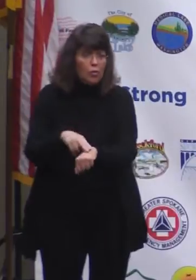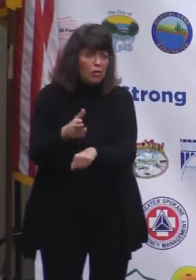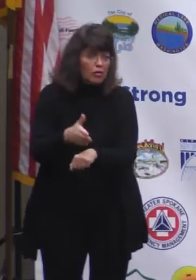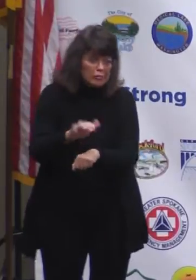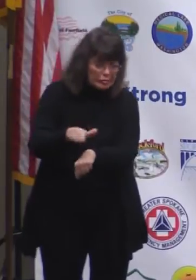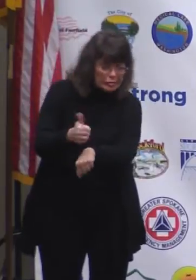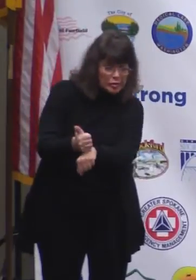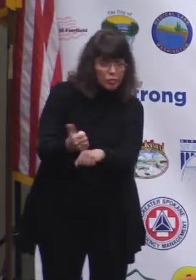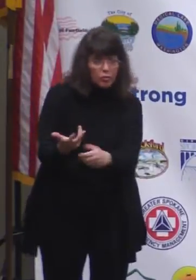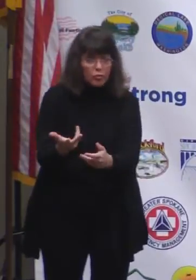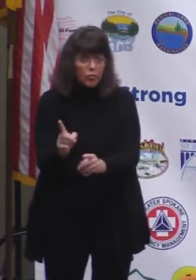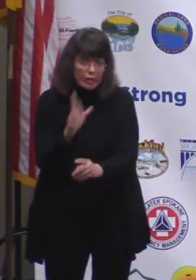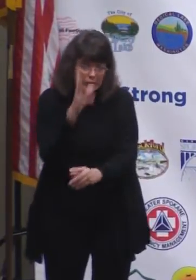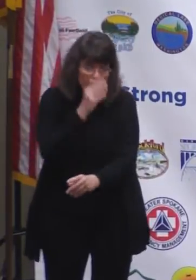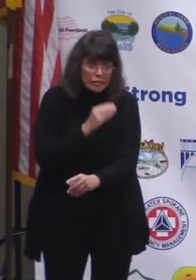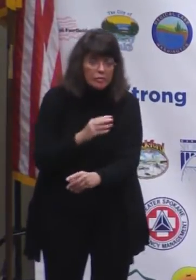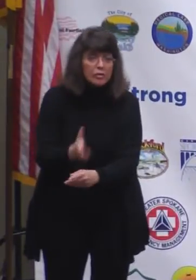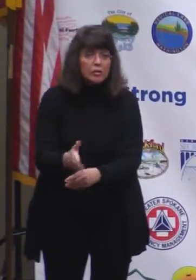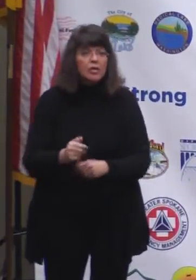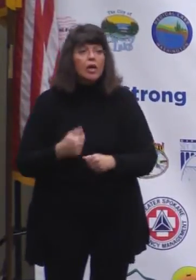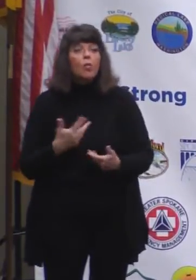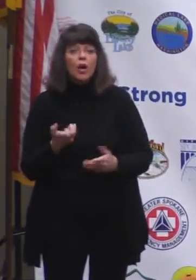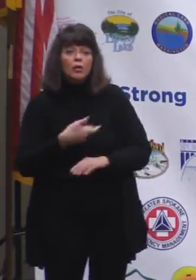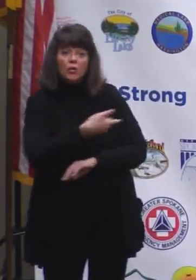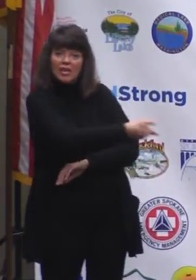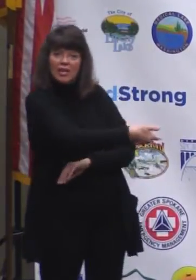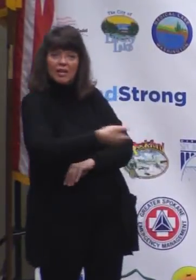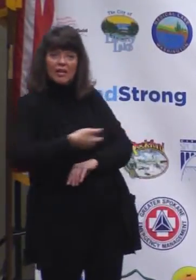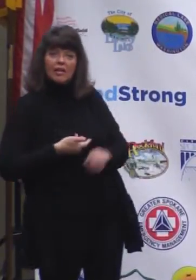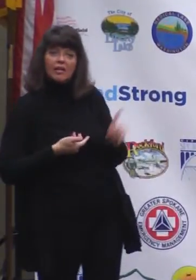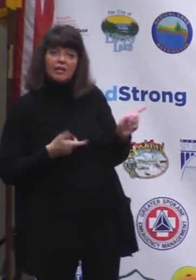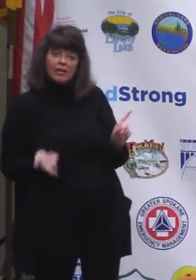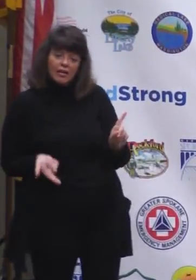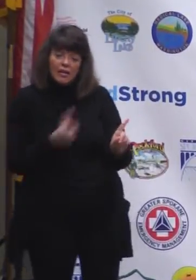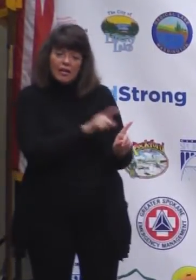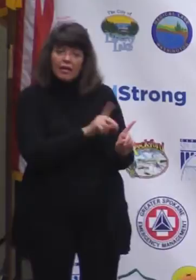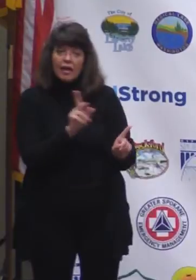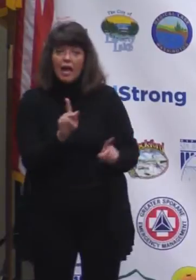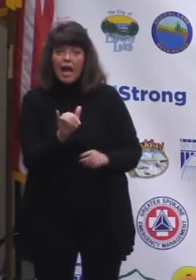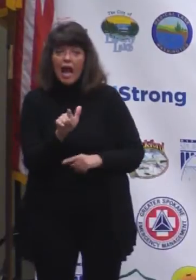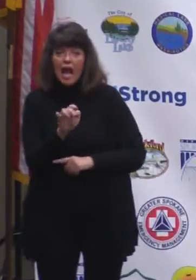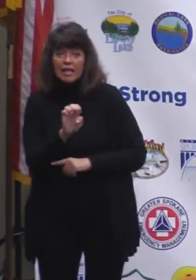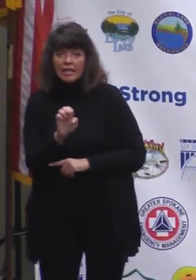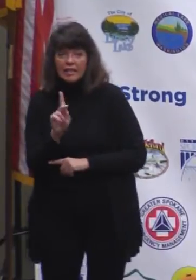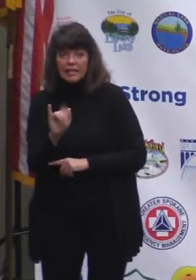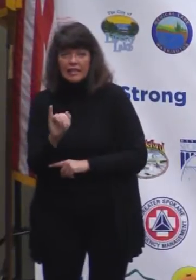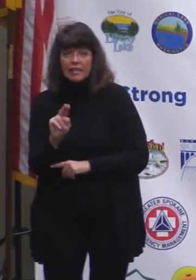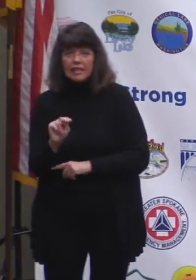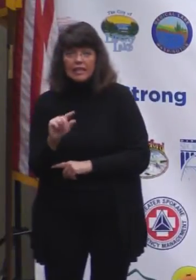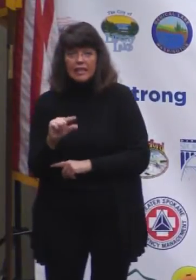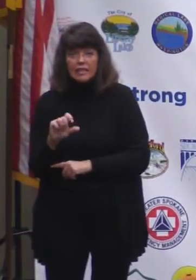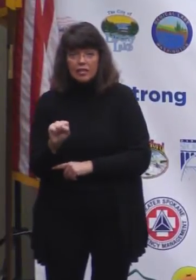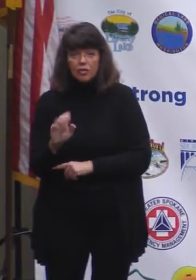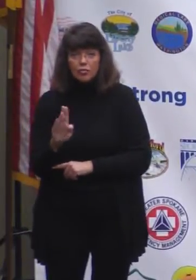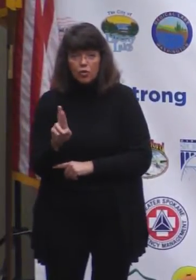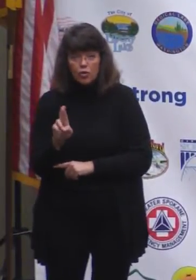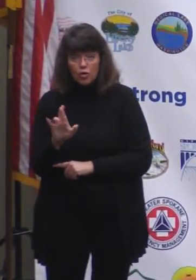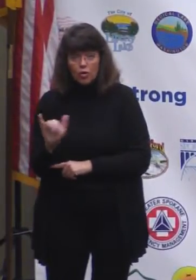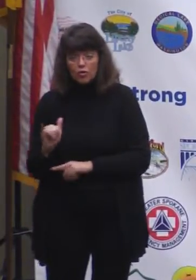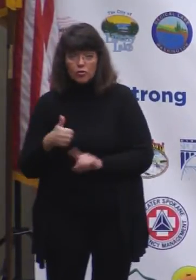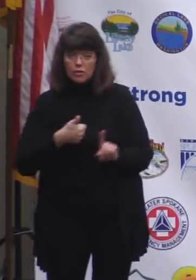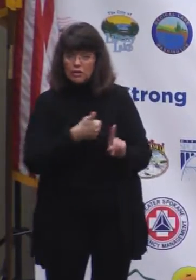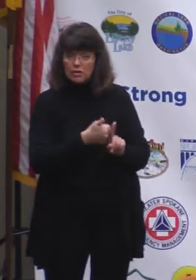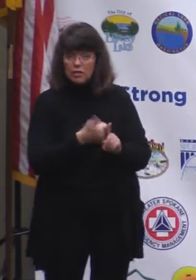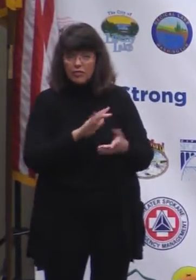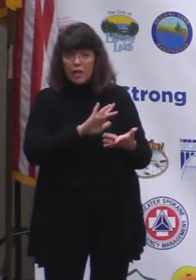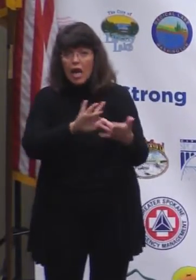I'd like to ask Kylie Kingsbury, she's the Homeless Outreach Coordinator with the Spokane Regional Health District, to come and discuss the unique needs